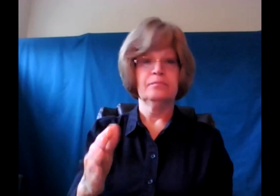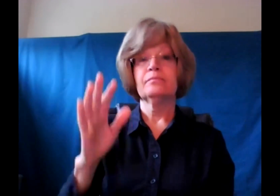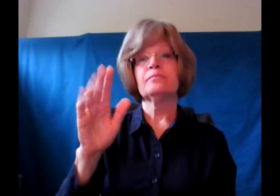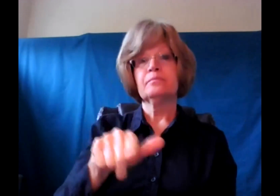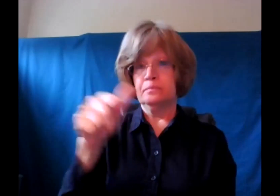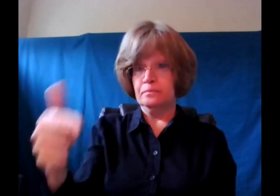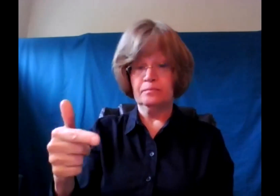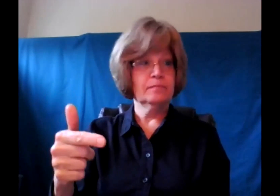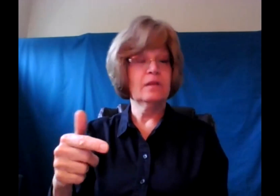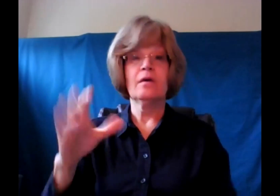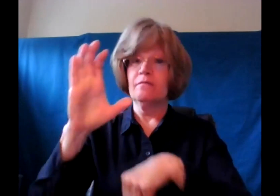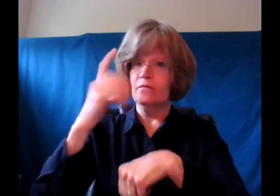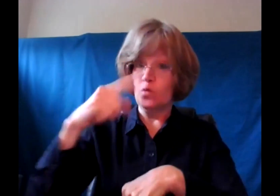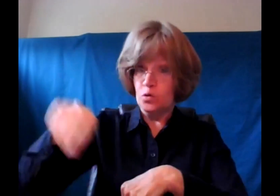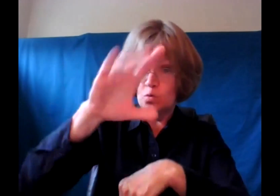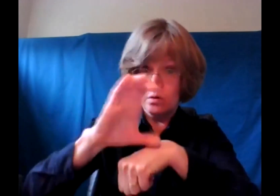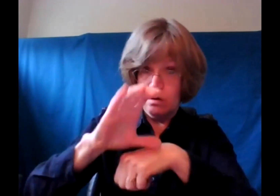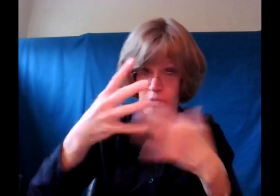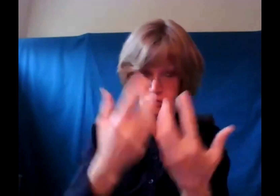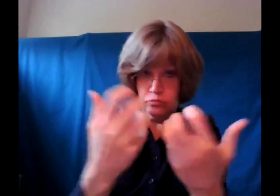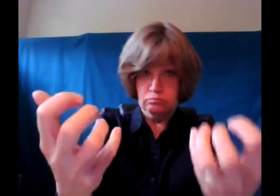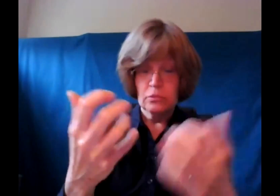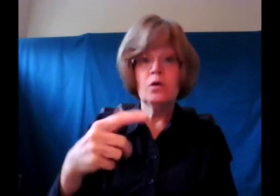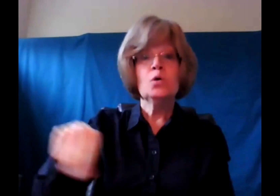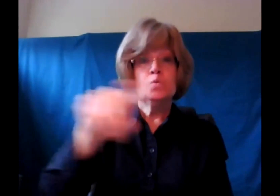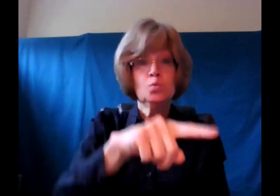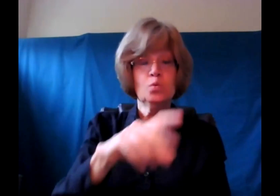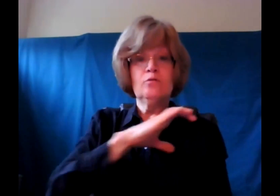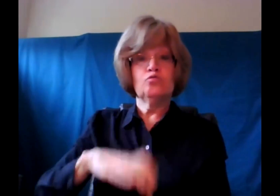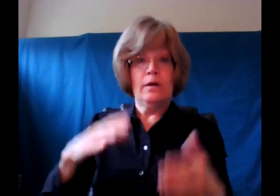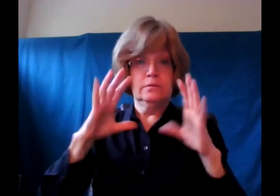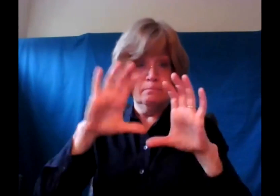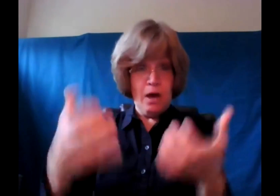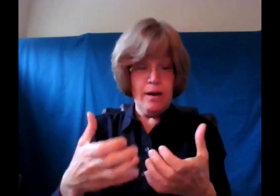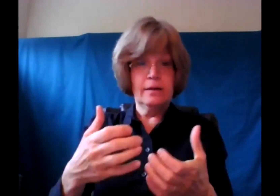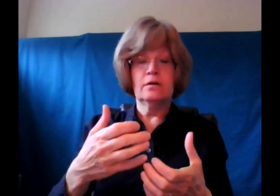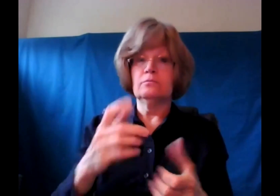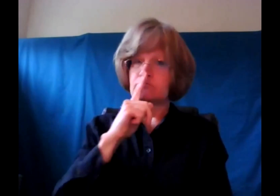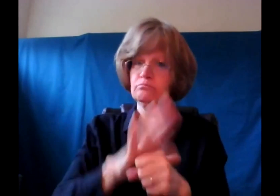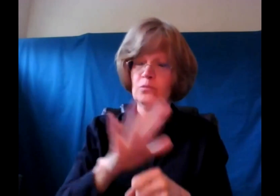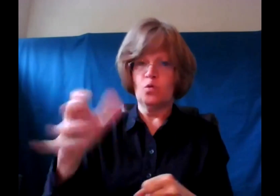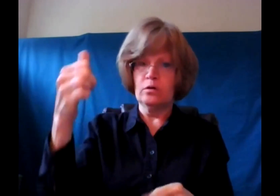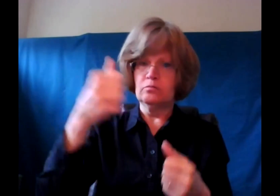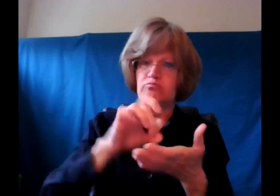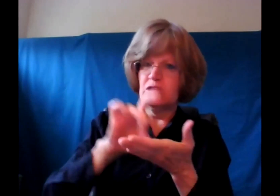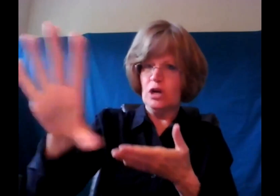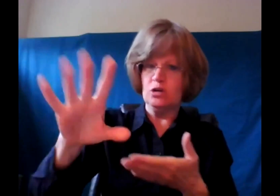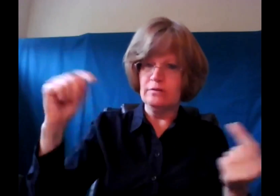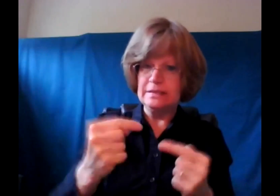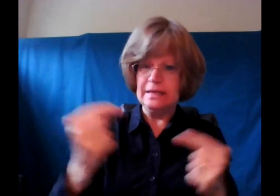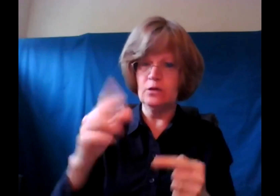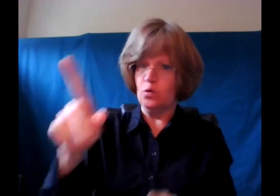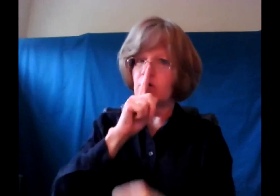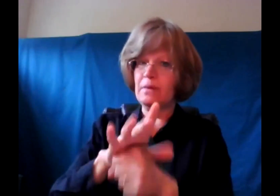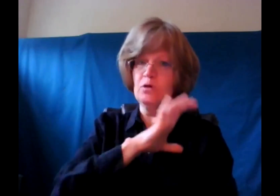Pastor Lynn? Do you, as Christ's body, the church, reaffirm your rejection of sin and your commitment to